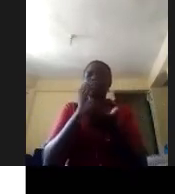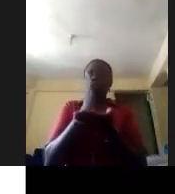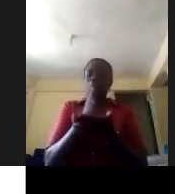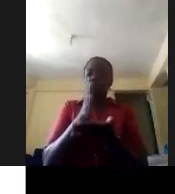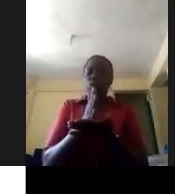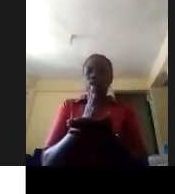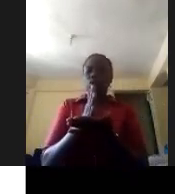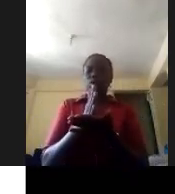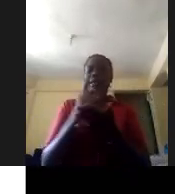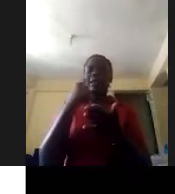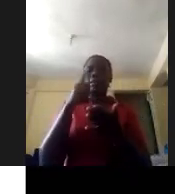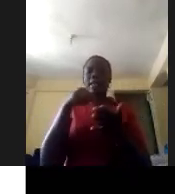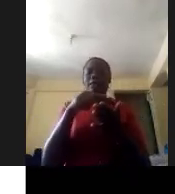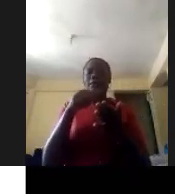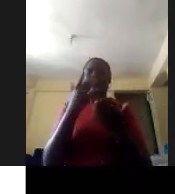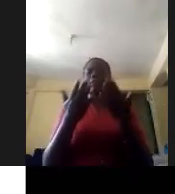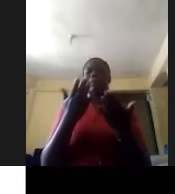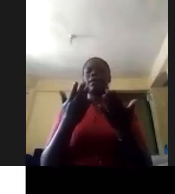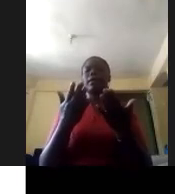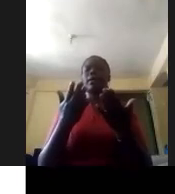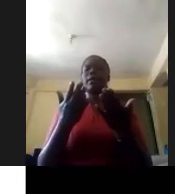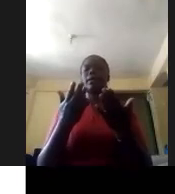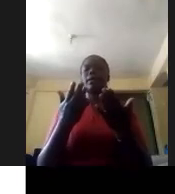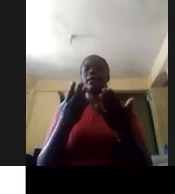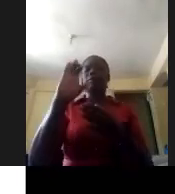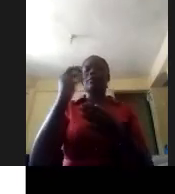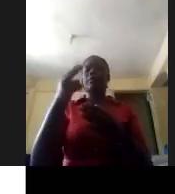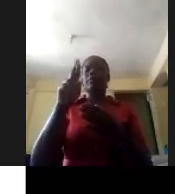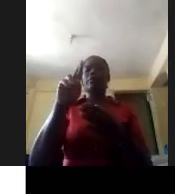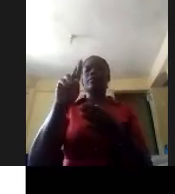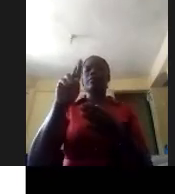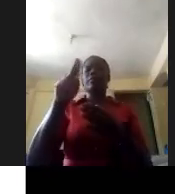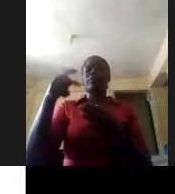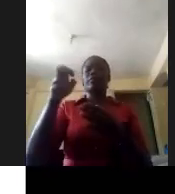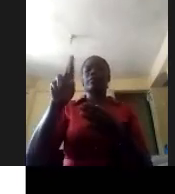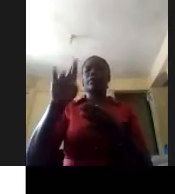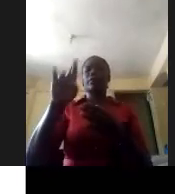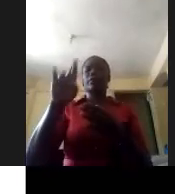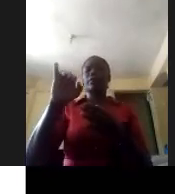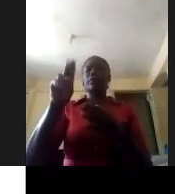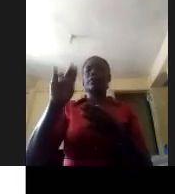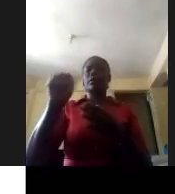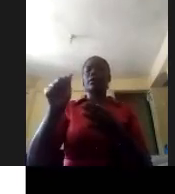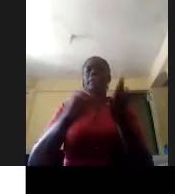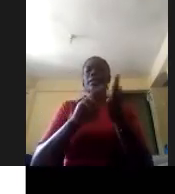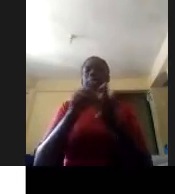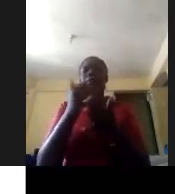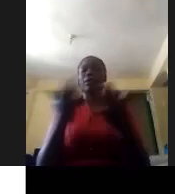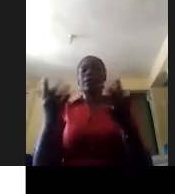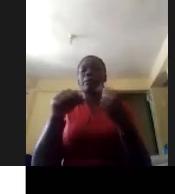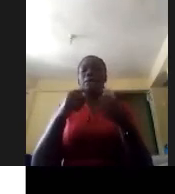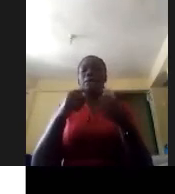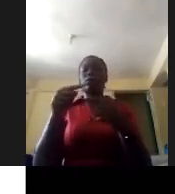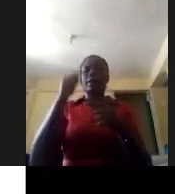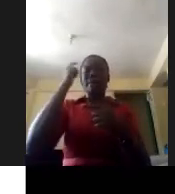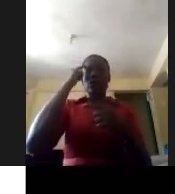us that it could probably be schizophrenia. And again, another important mental health concern when it